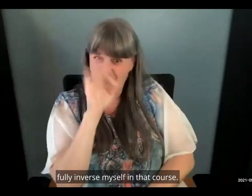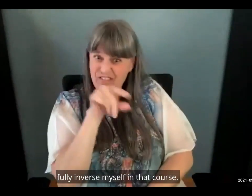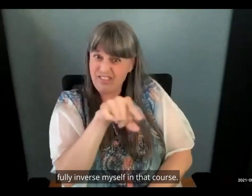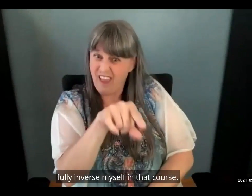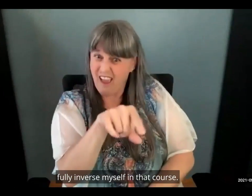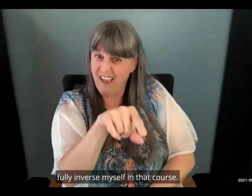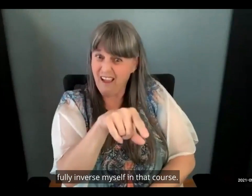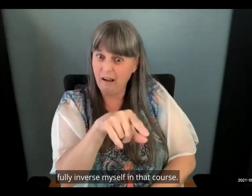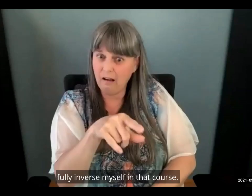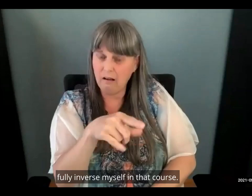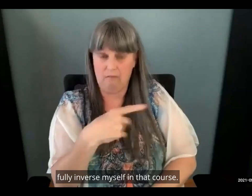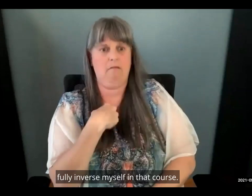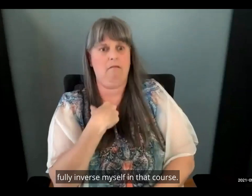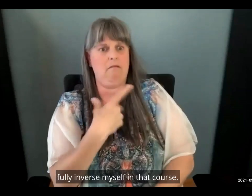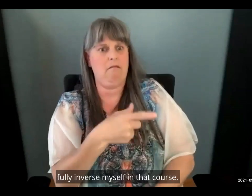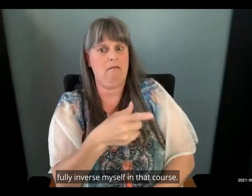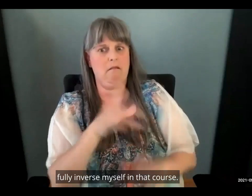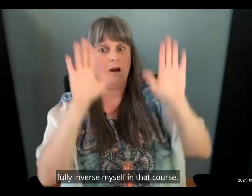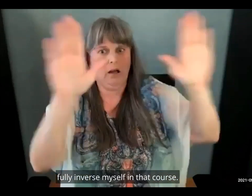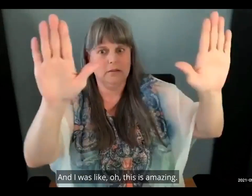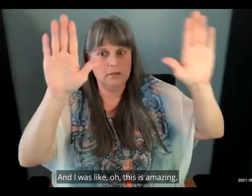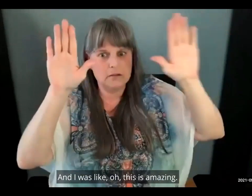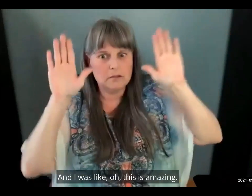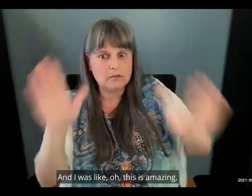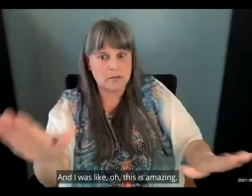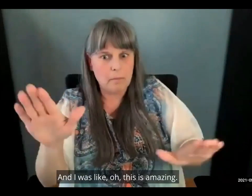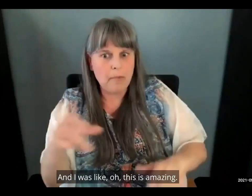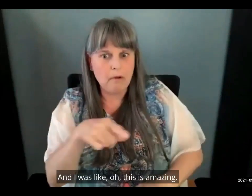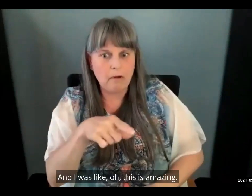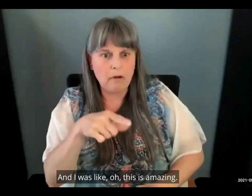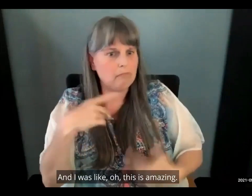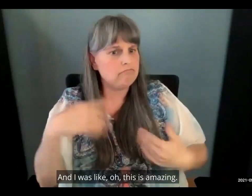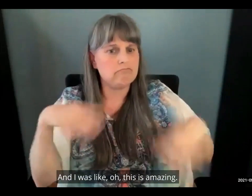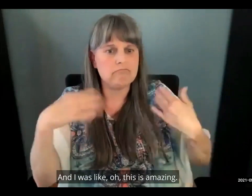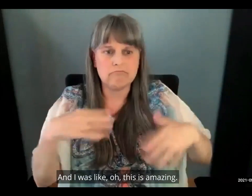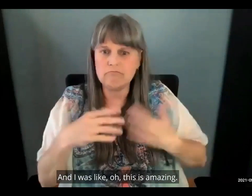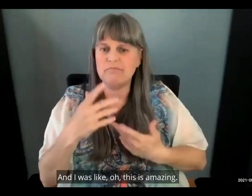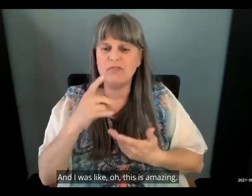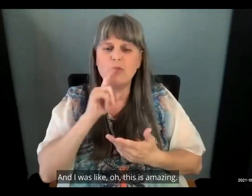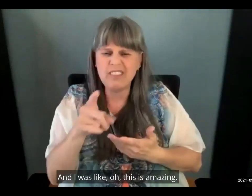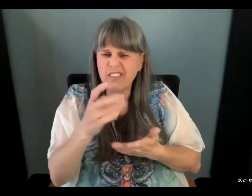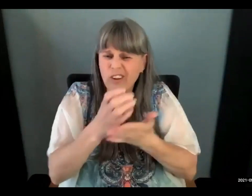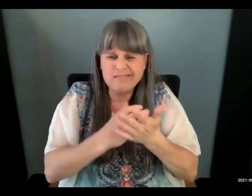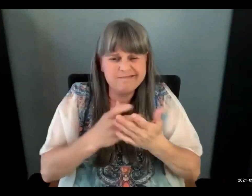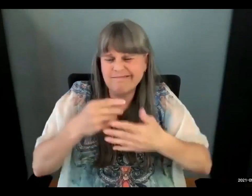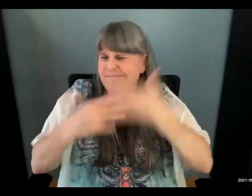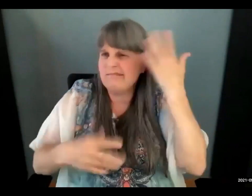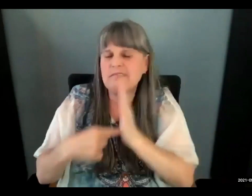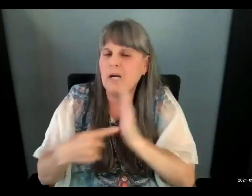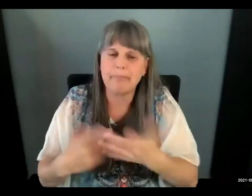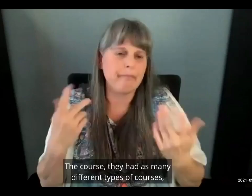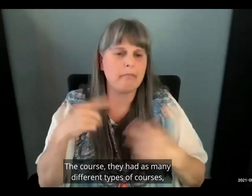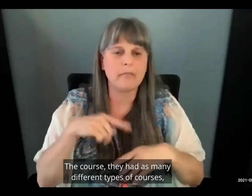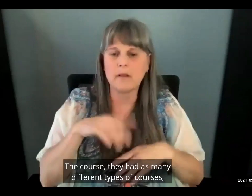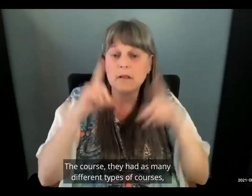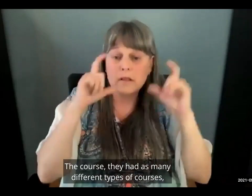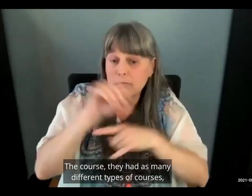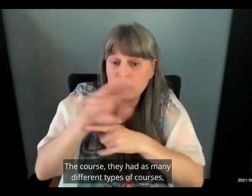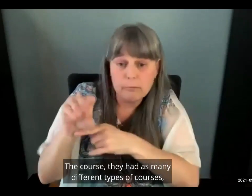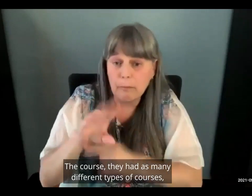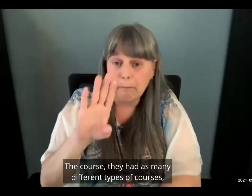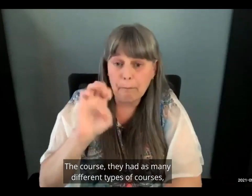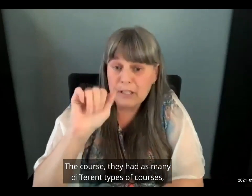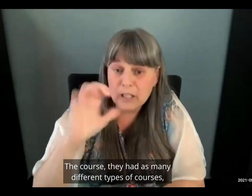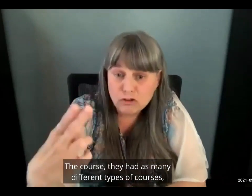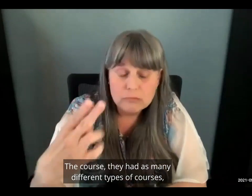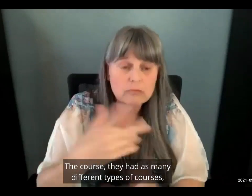fully immerse myself in that course. And I was like, oh, this is amazing. You know, the course, they had